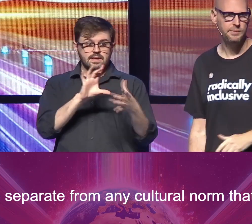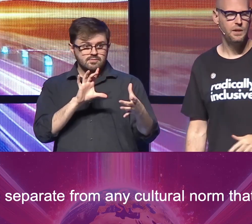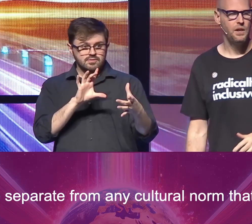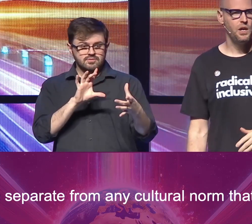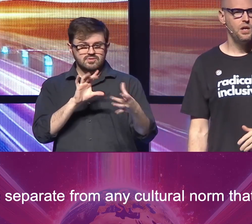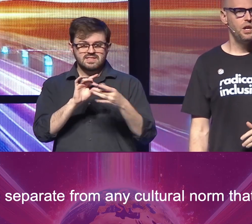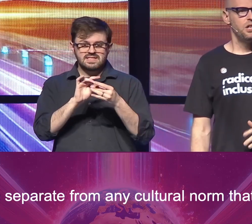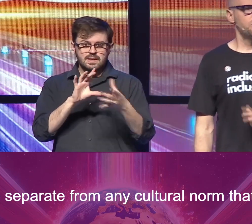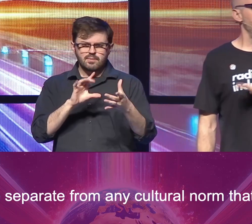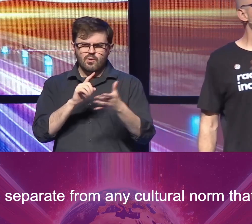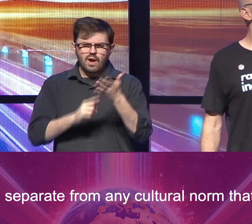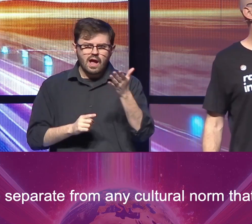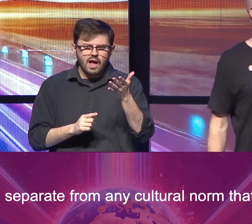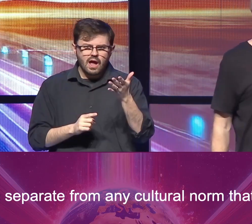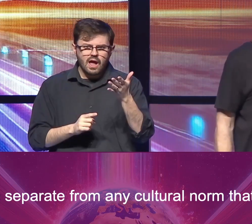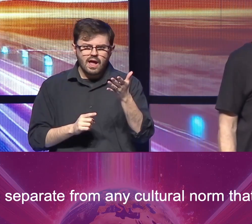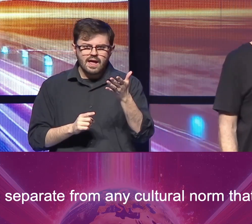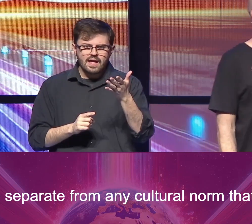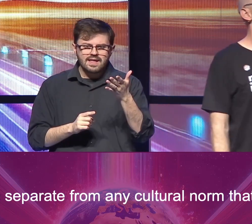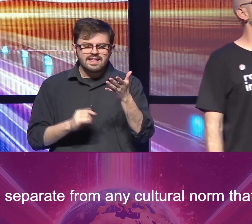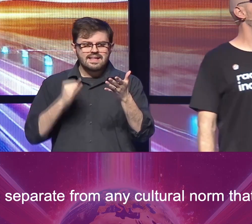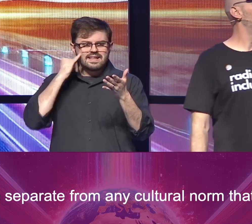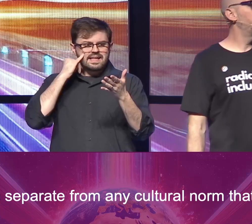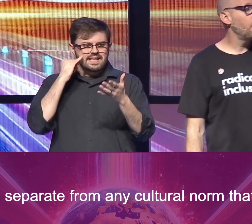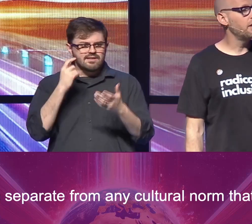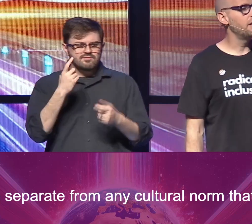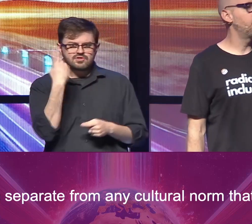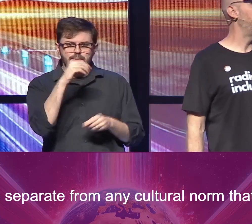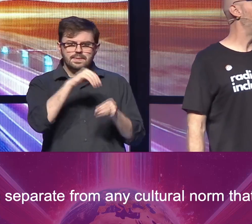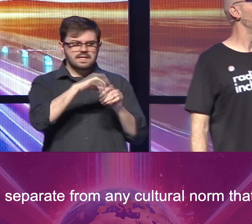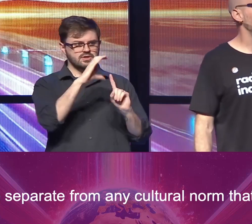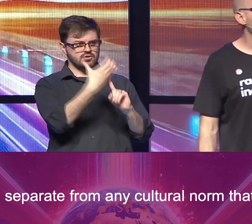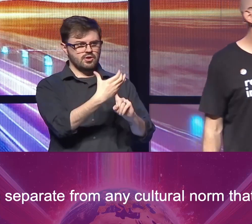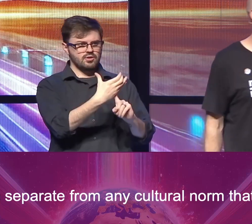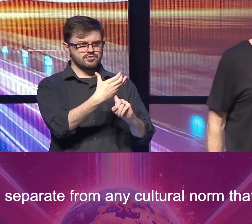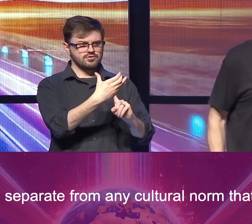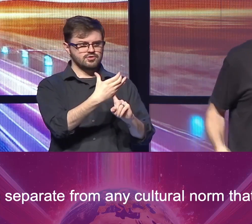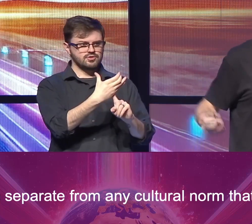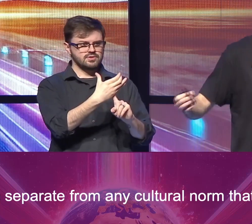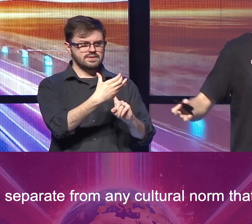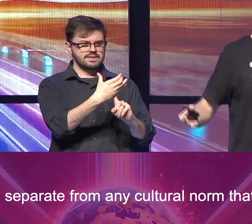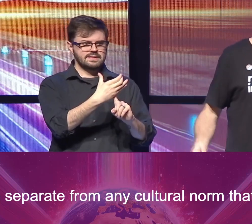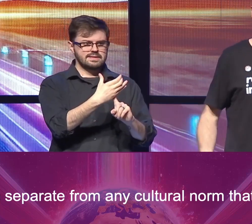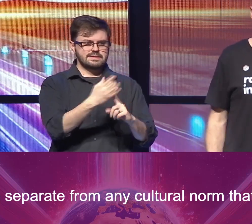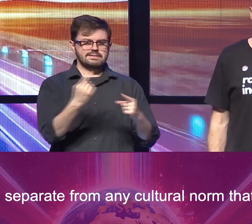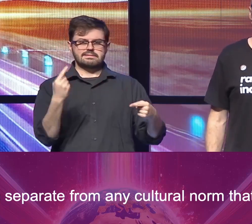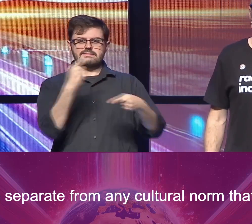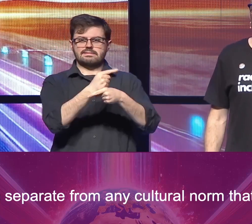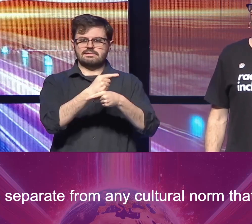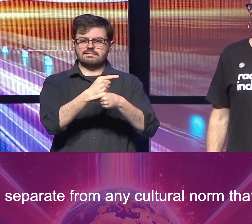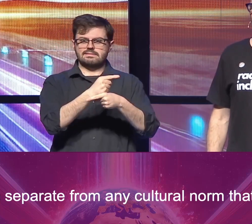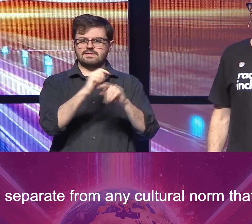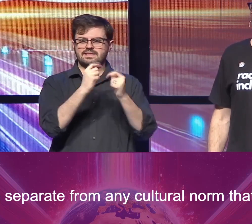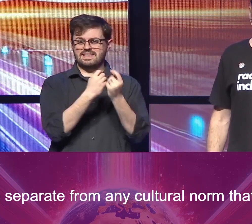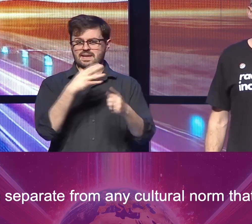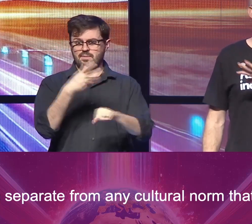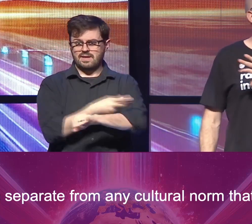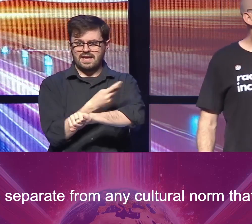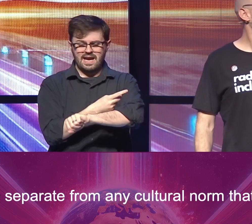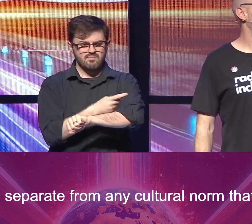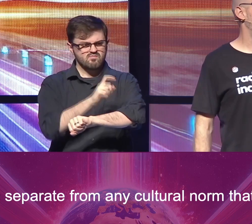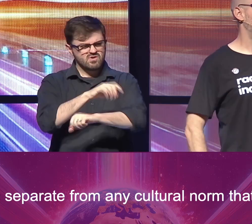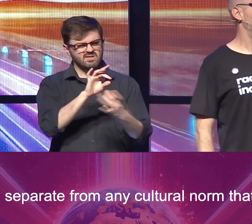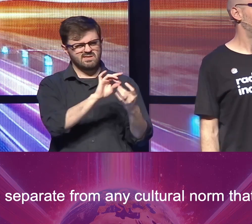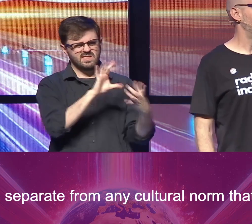Lamb. So anything in our culture that would subvert the values of Team Lamb in Revelation, then we